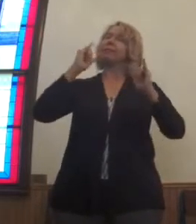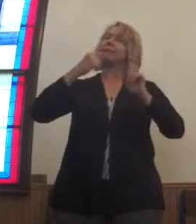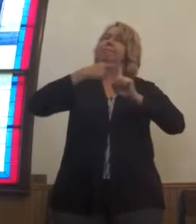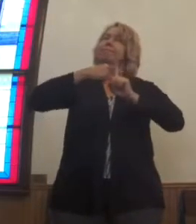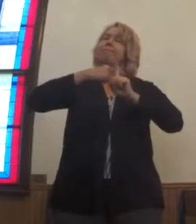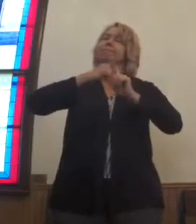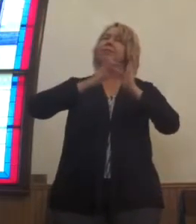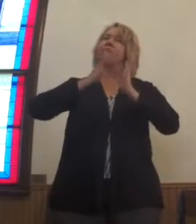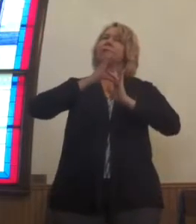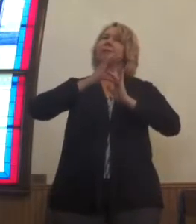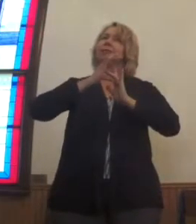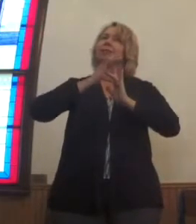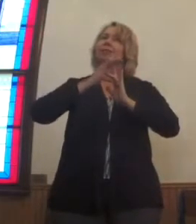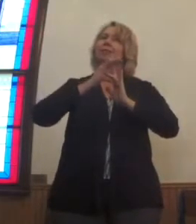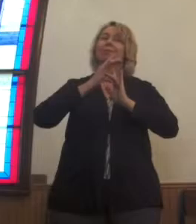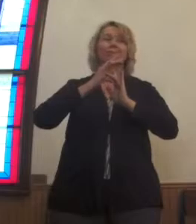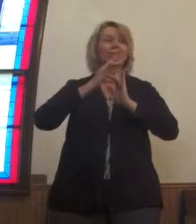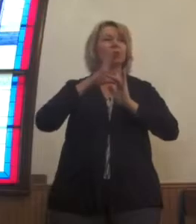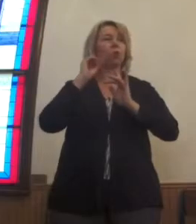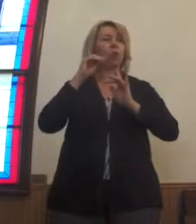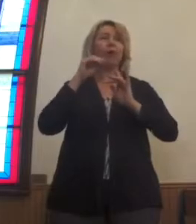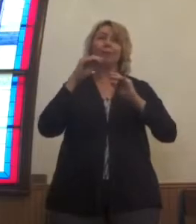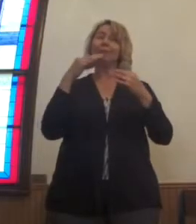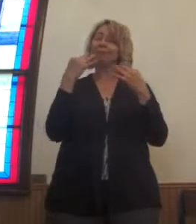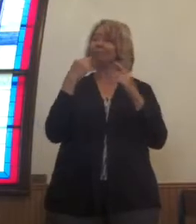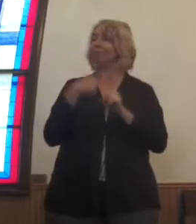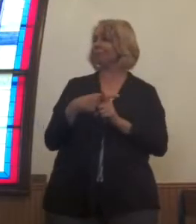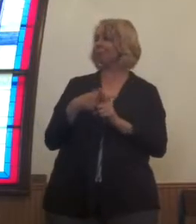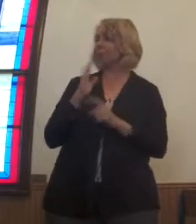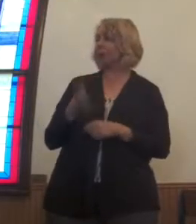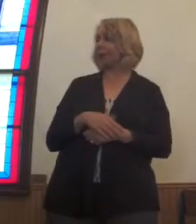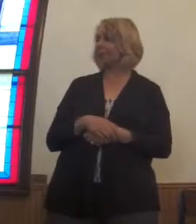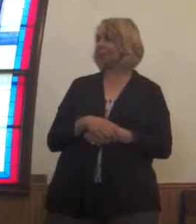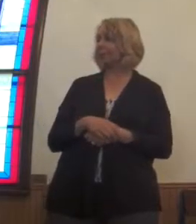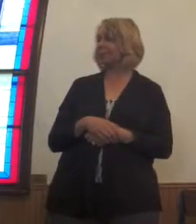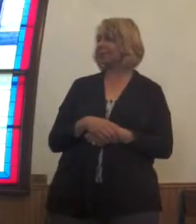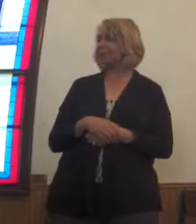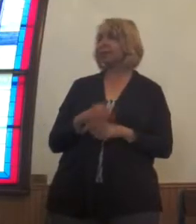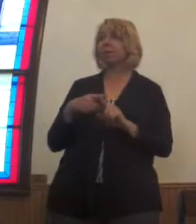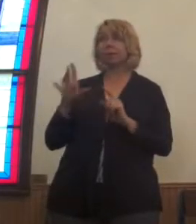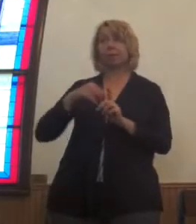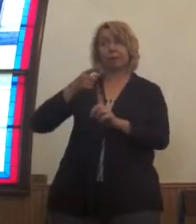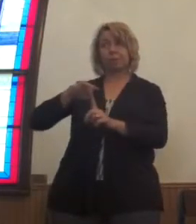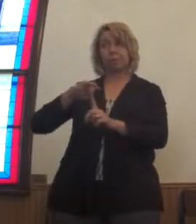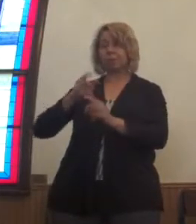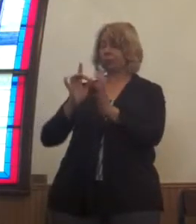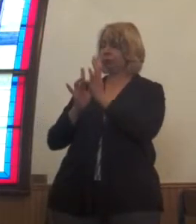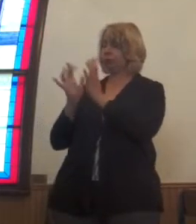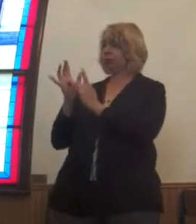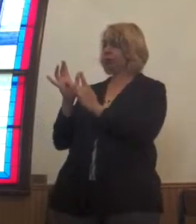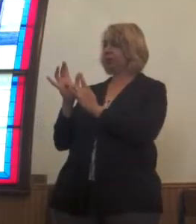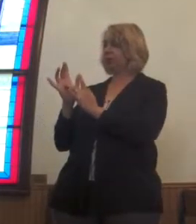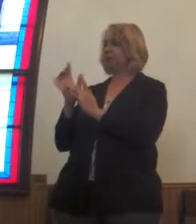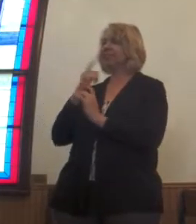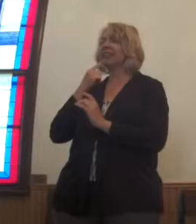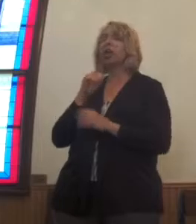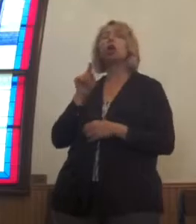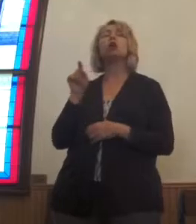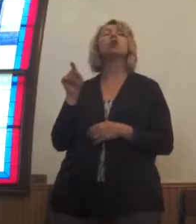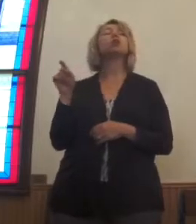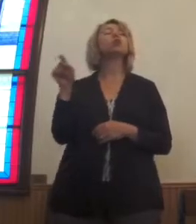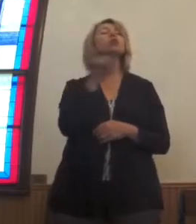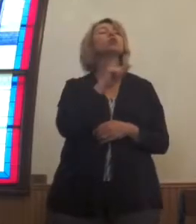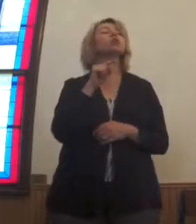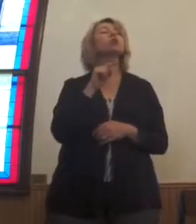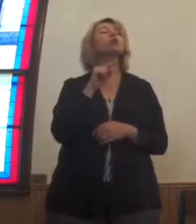Mm-hmm. Trust me. And all I'm going to say here is that Jesus was not saying, blessed are you who